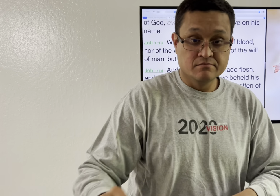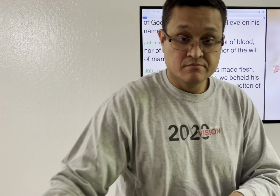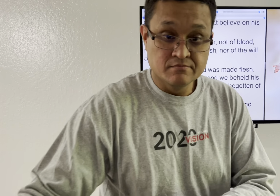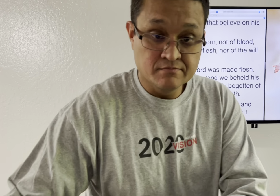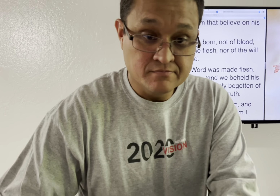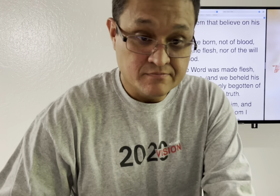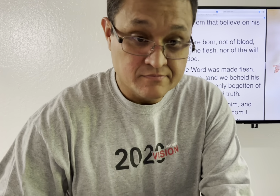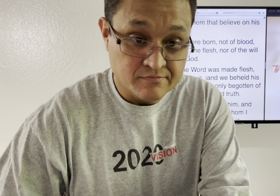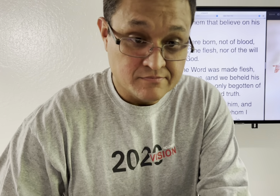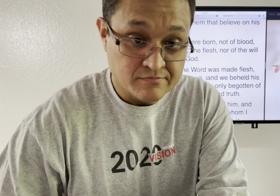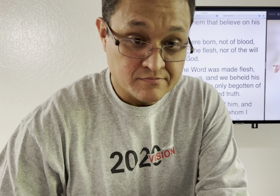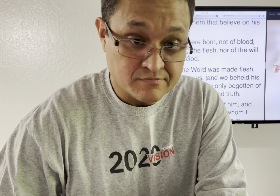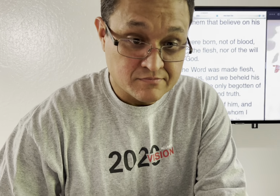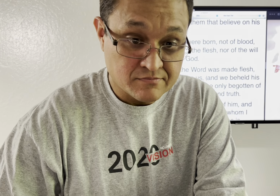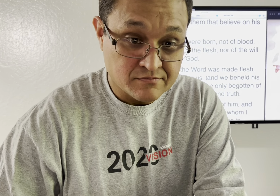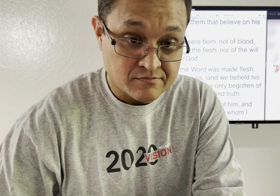I'll prove to you. Hold on.